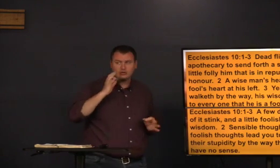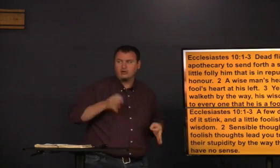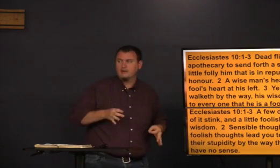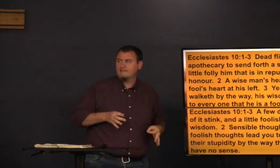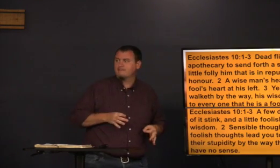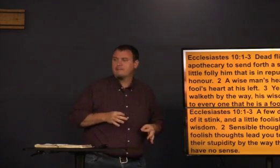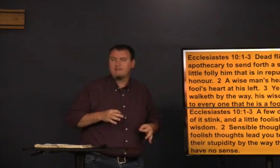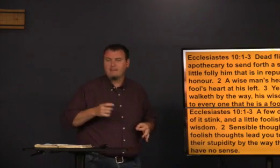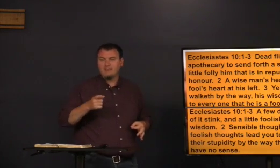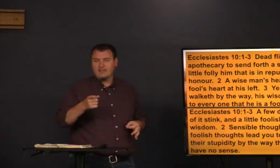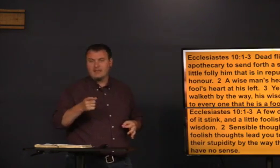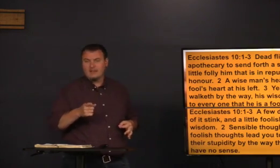sure.